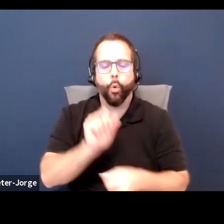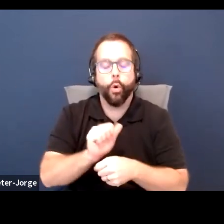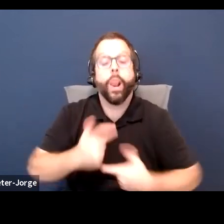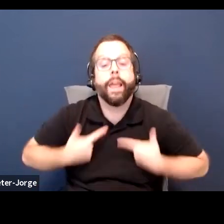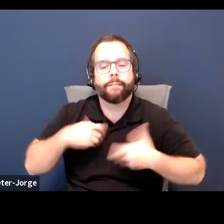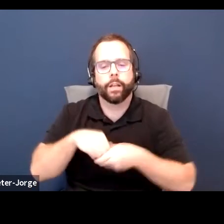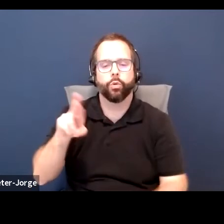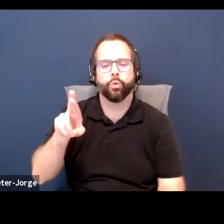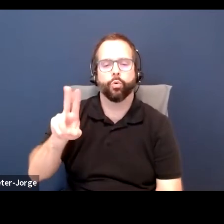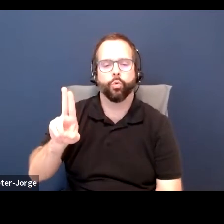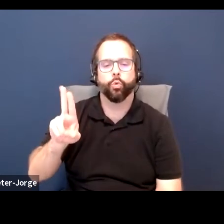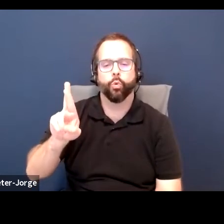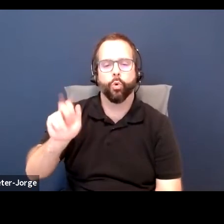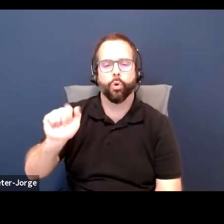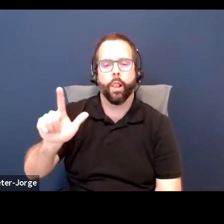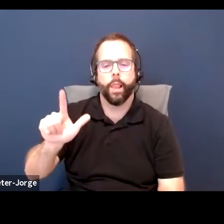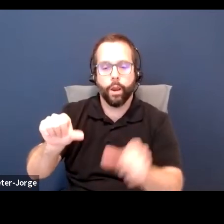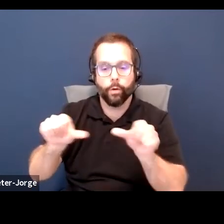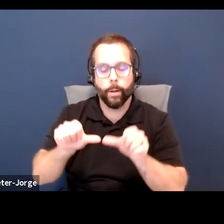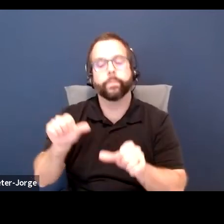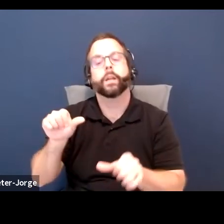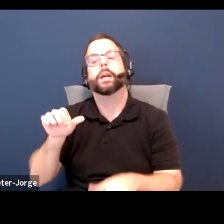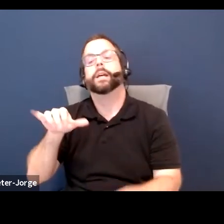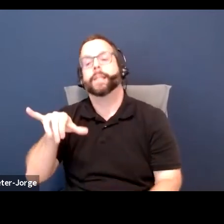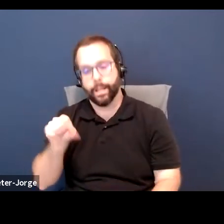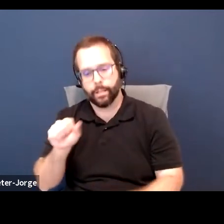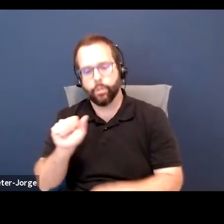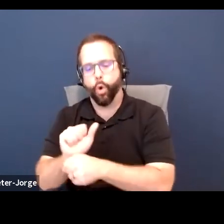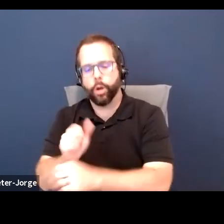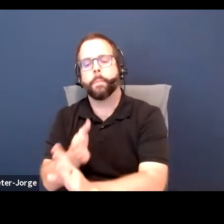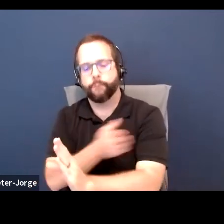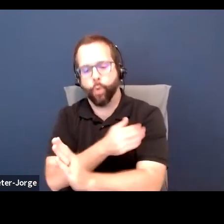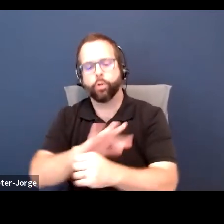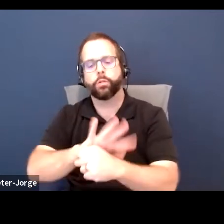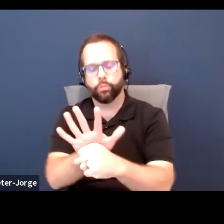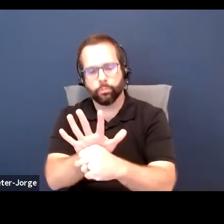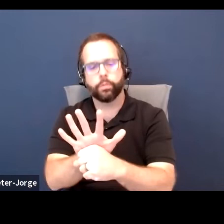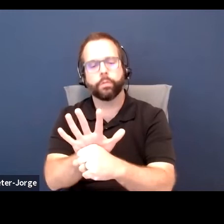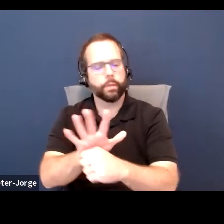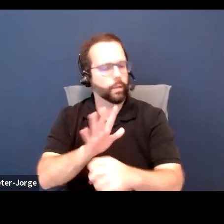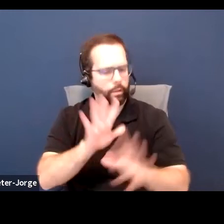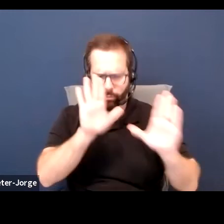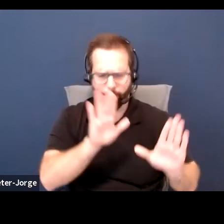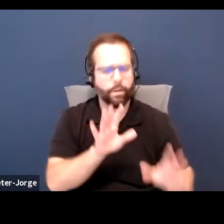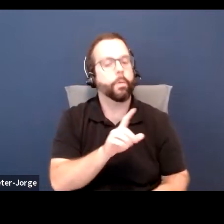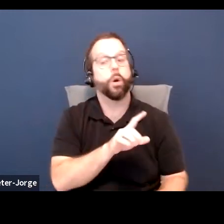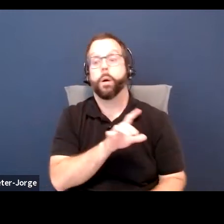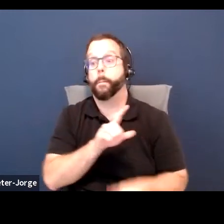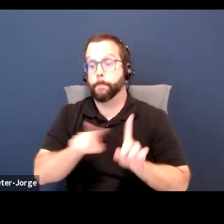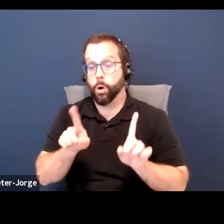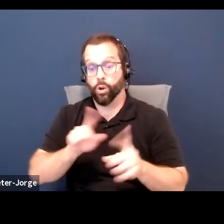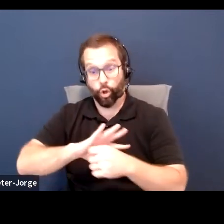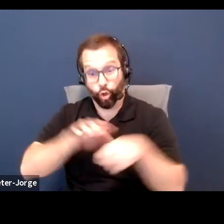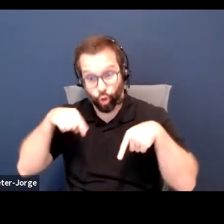the pandemic, but the incredibly hard, tireless, and important work that you have done during